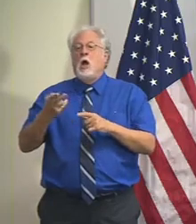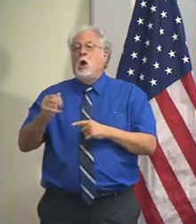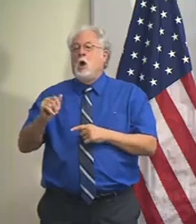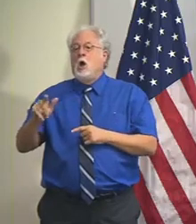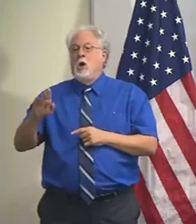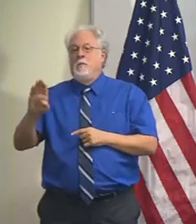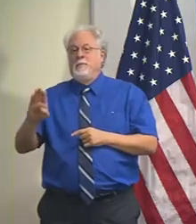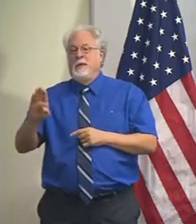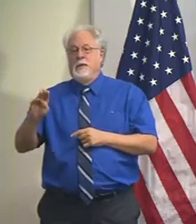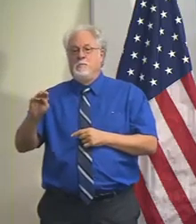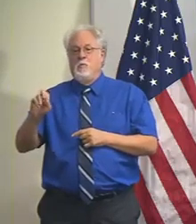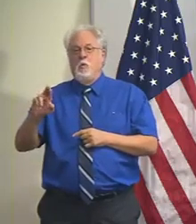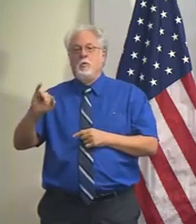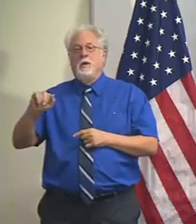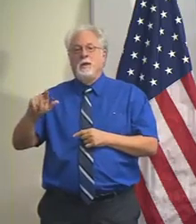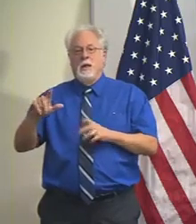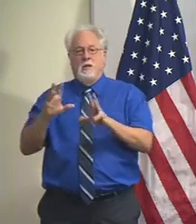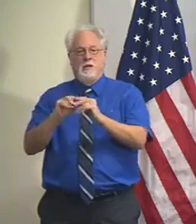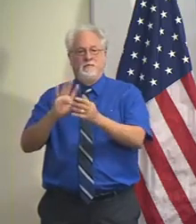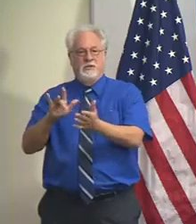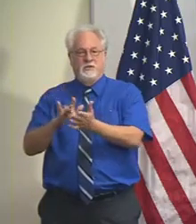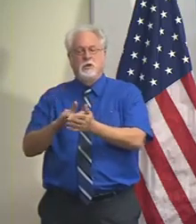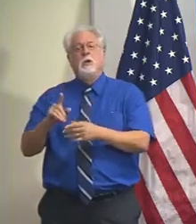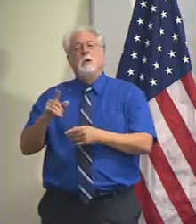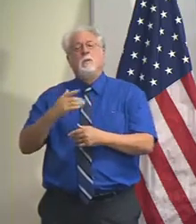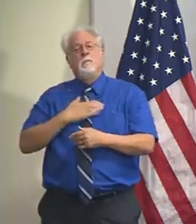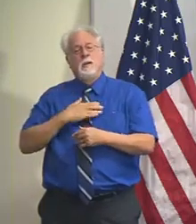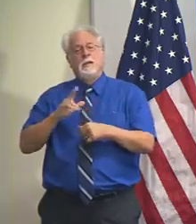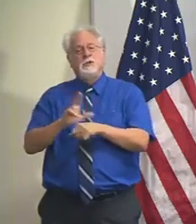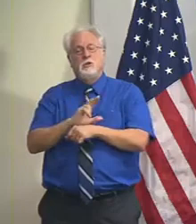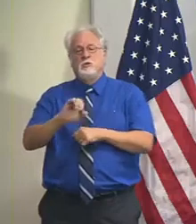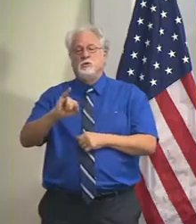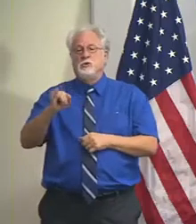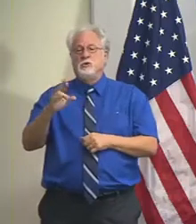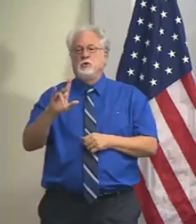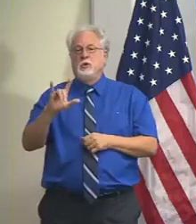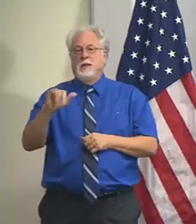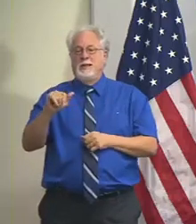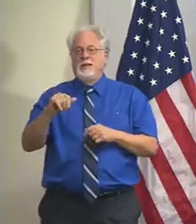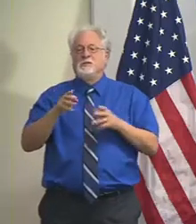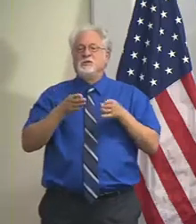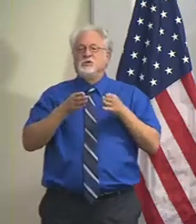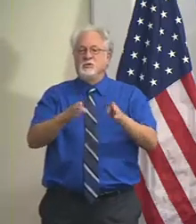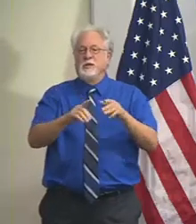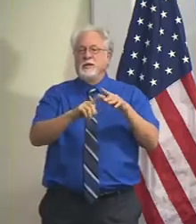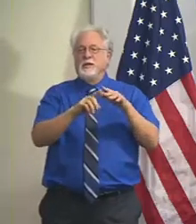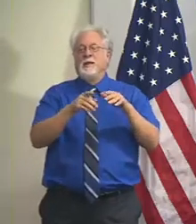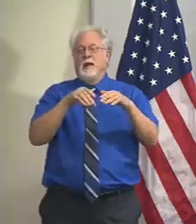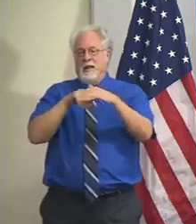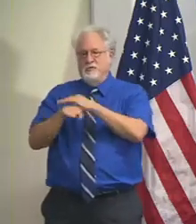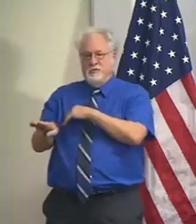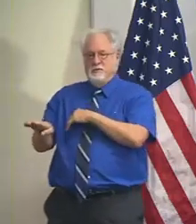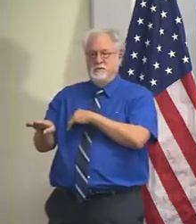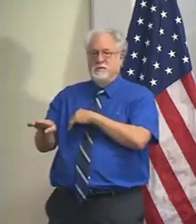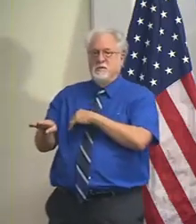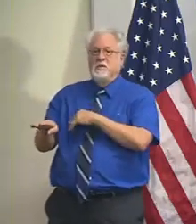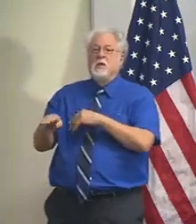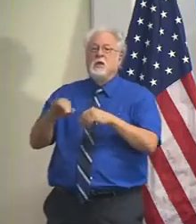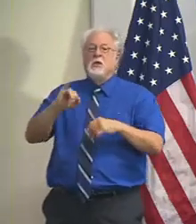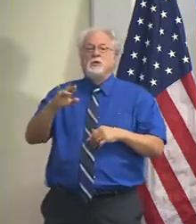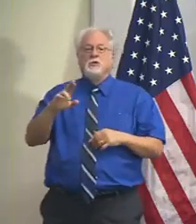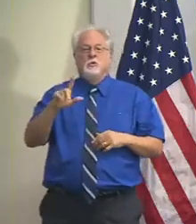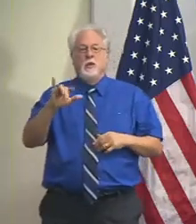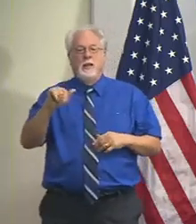Morial Convention Center. Please use the Julia Street exit. Remember, entrance, I should say, the Julia